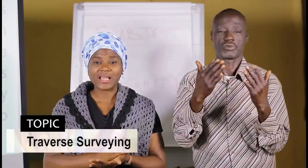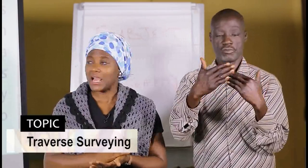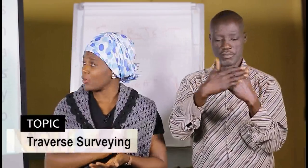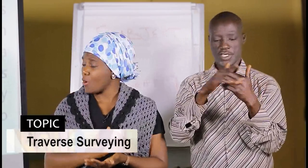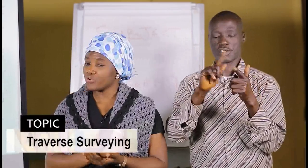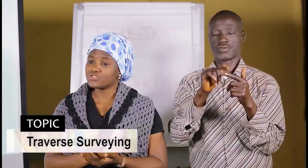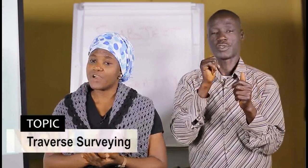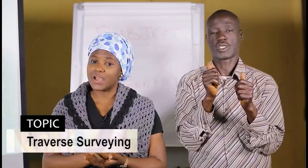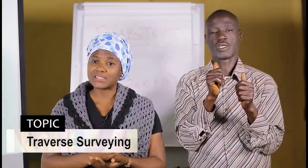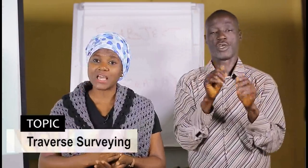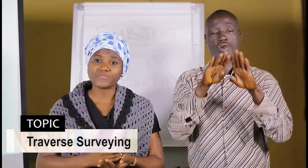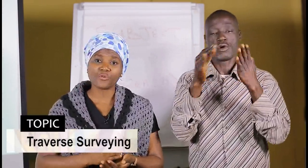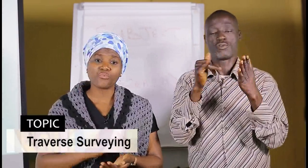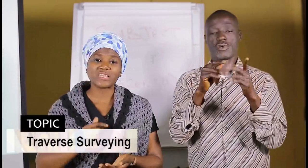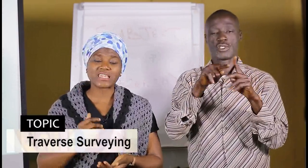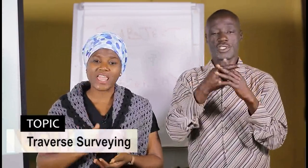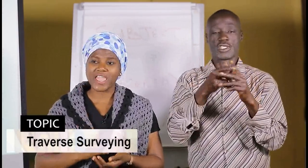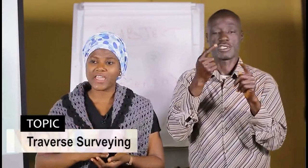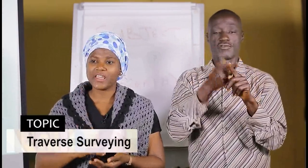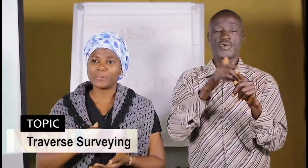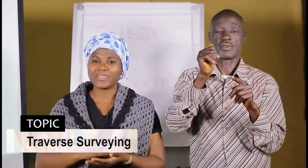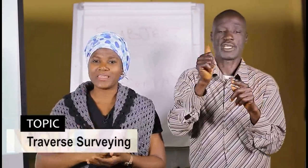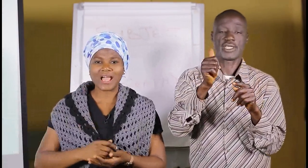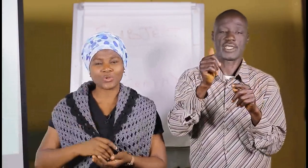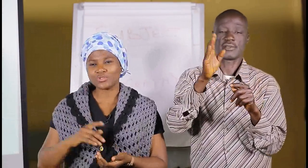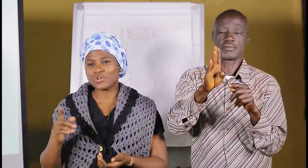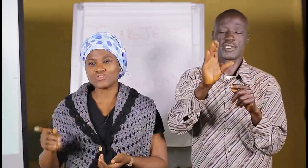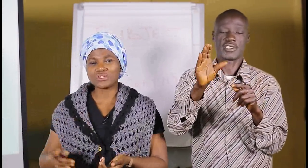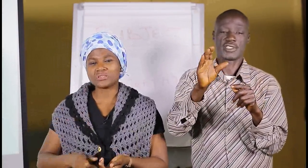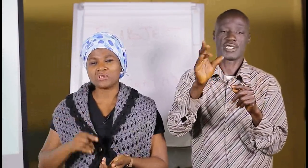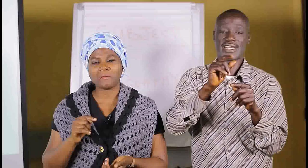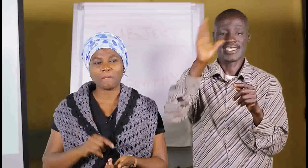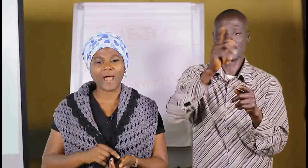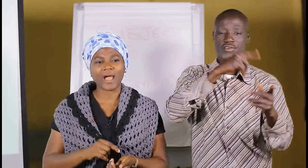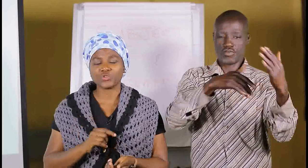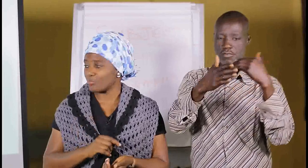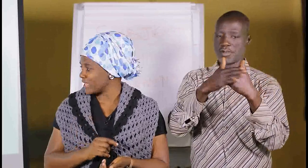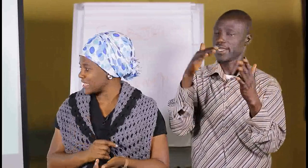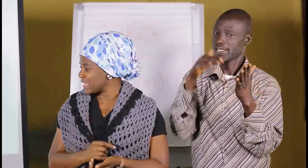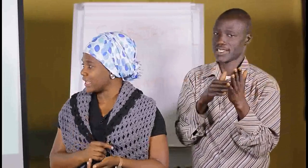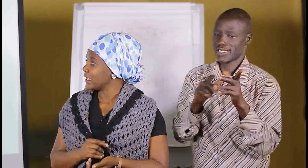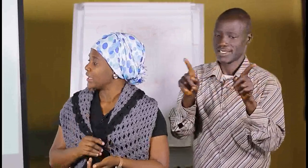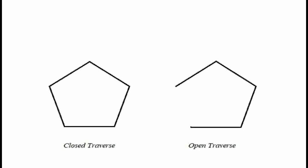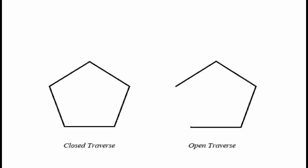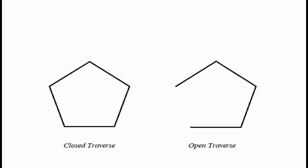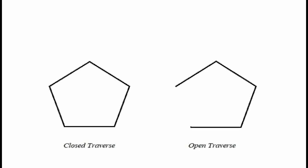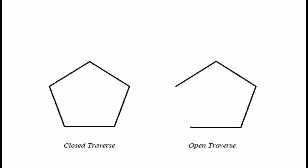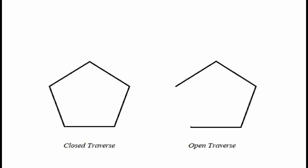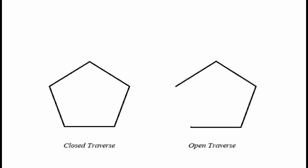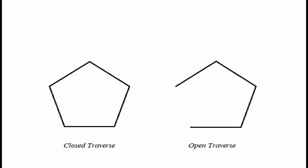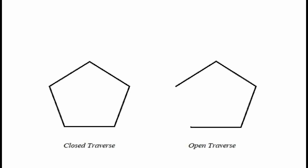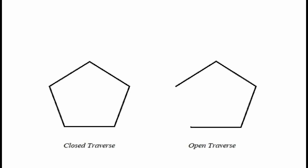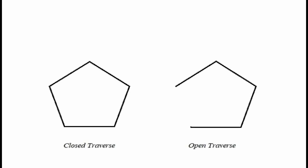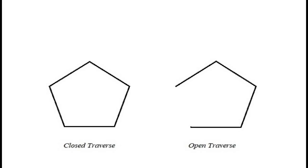A, an open traverse starts from point A, B, and does not return back to point A. Now, if you look